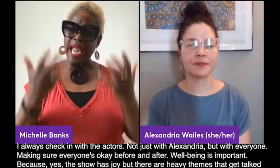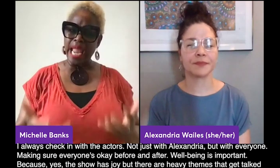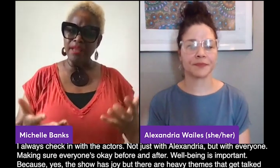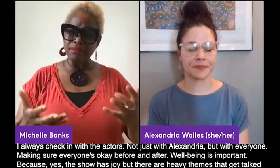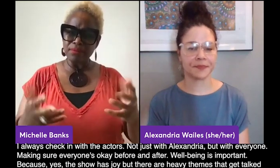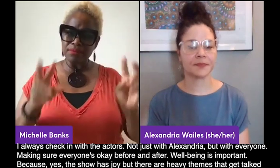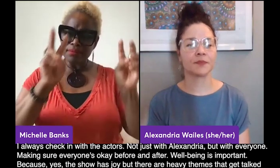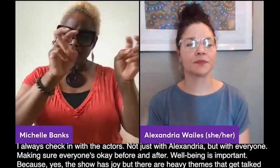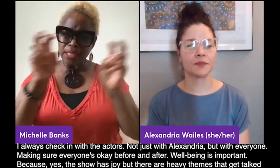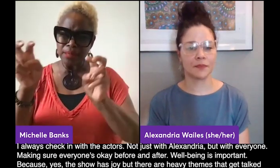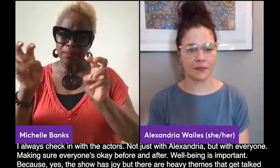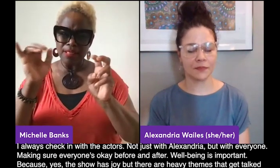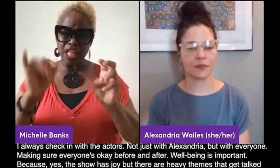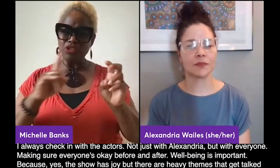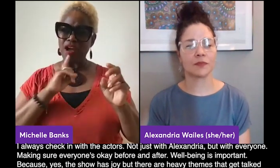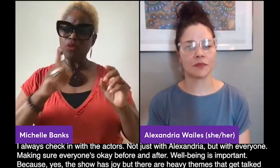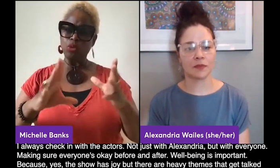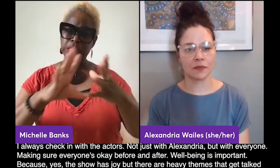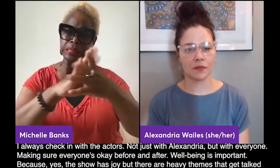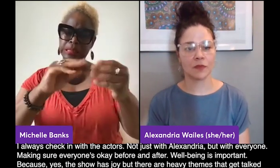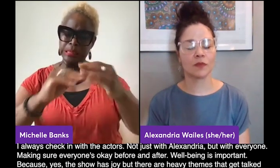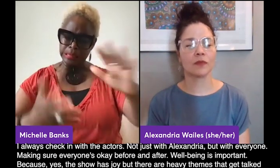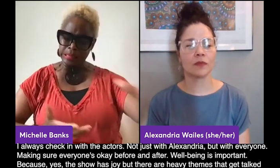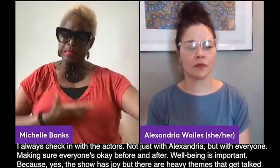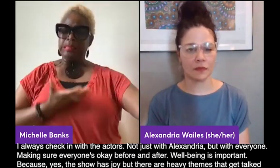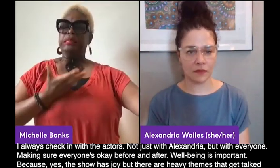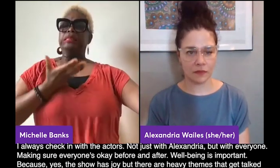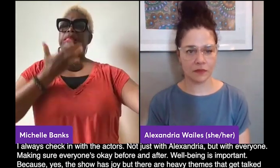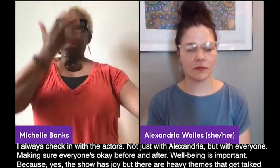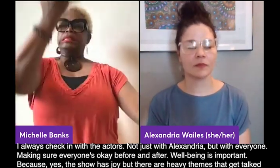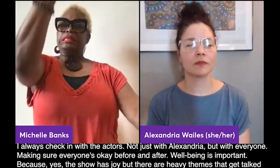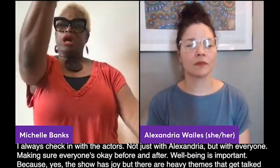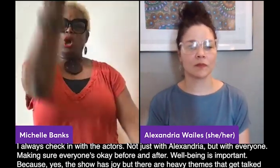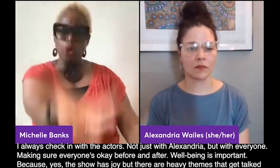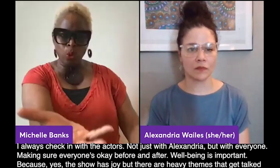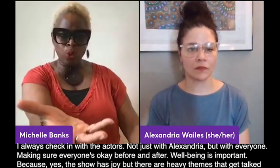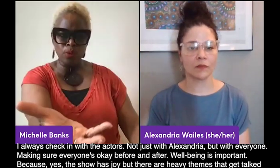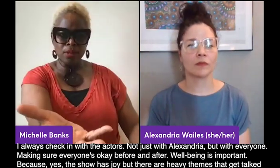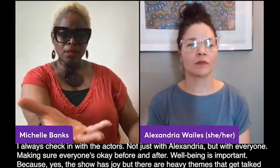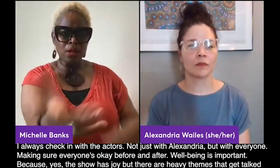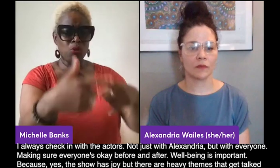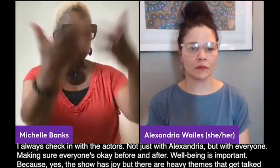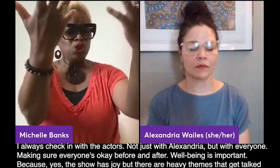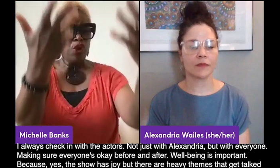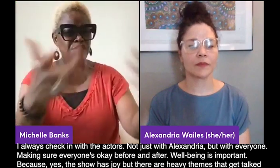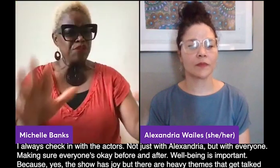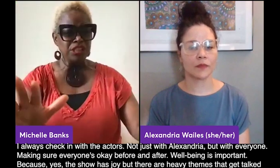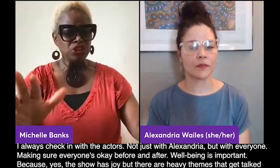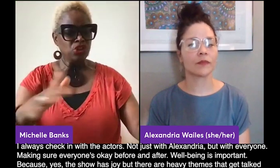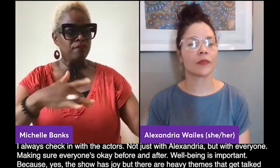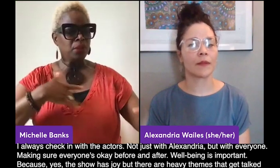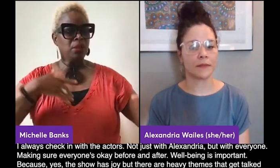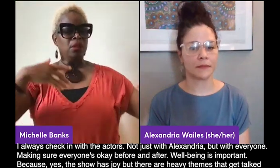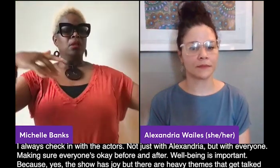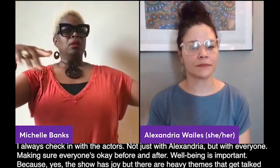but there are heavy themes that get talked about and brought out from your inner soul and that can leave you